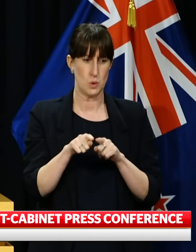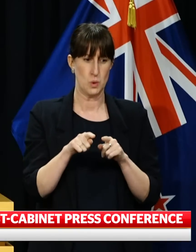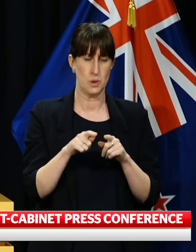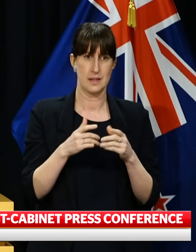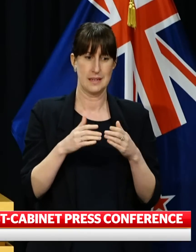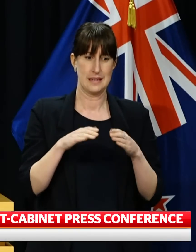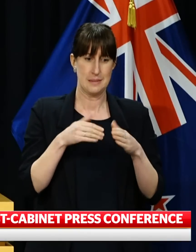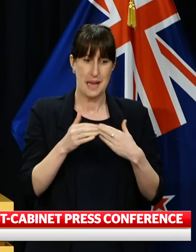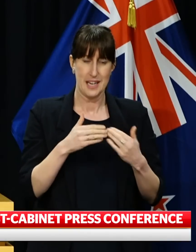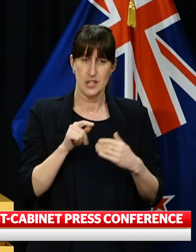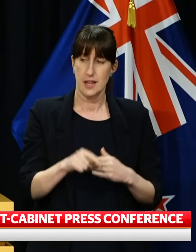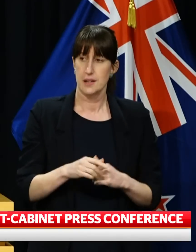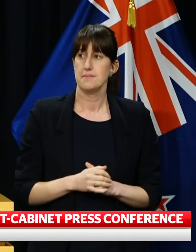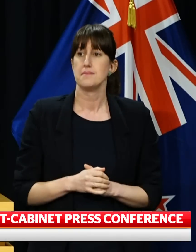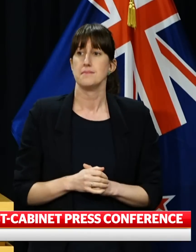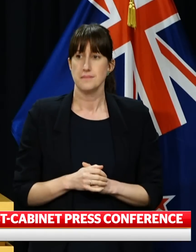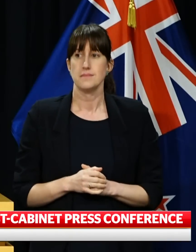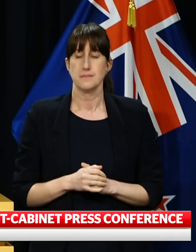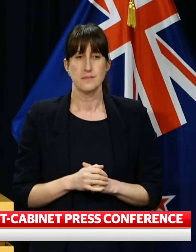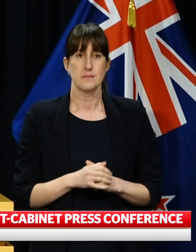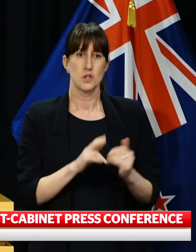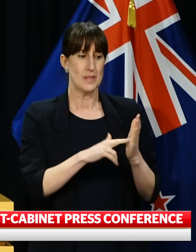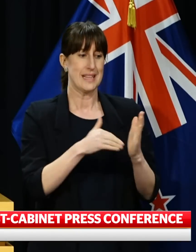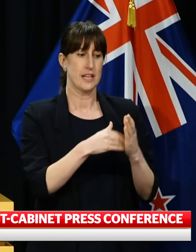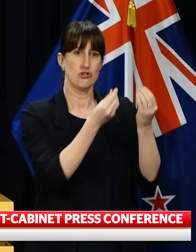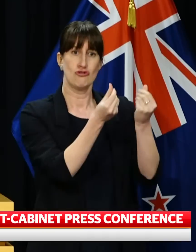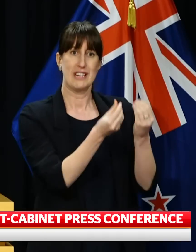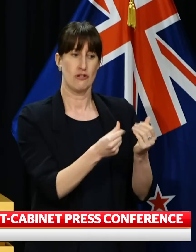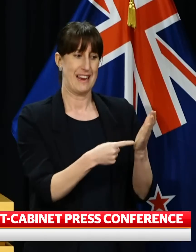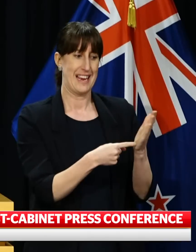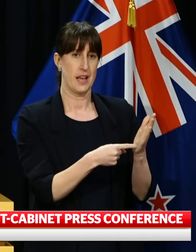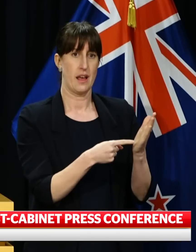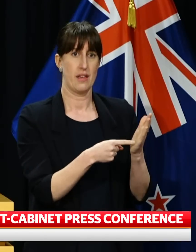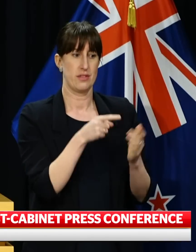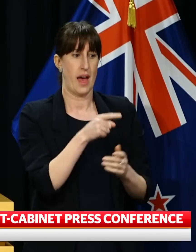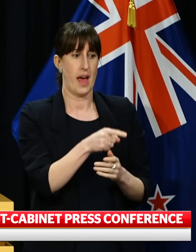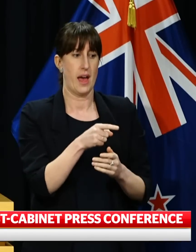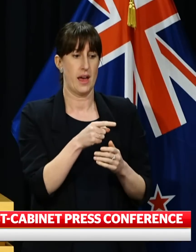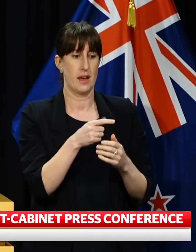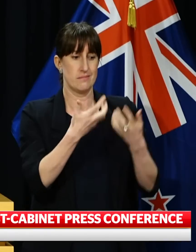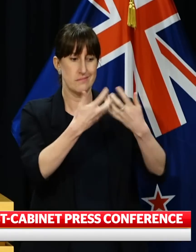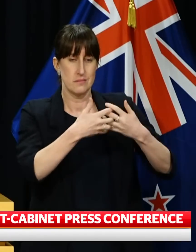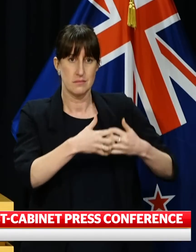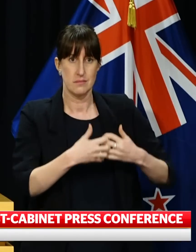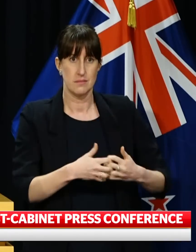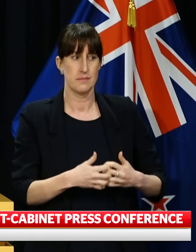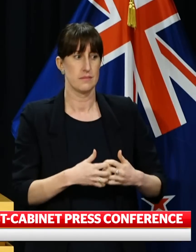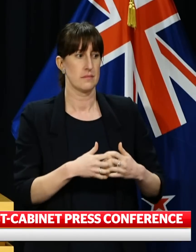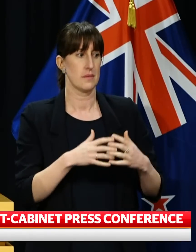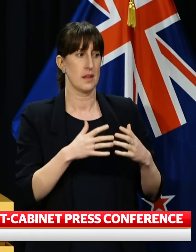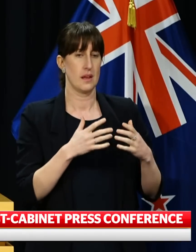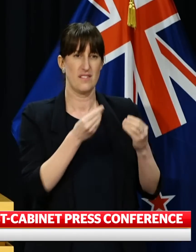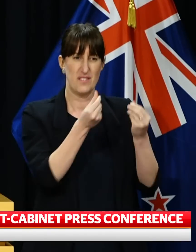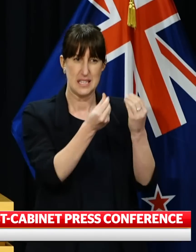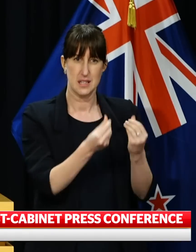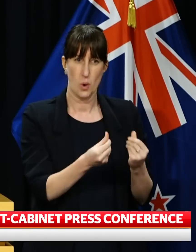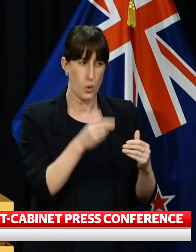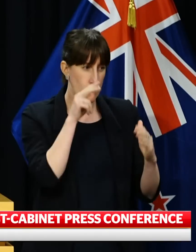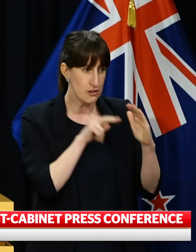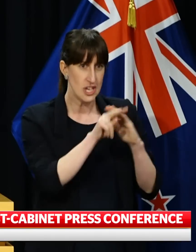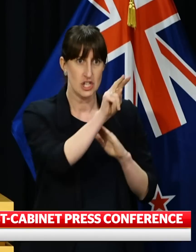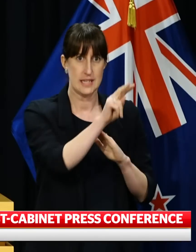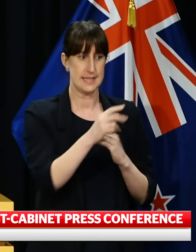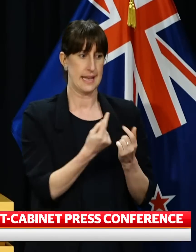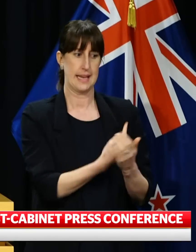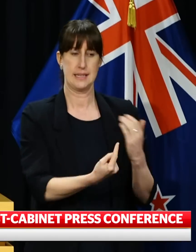update, the pre-FU at the moment. They do that independently of the government. It's probably part of the budget process that we have the least influence over. They do that very independently,